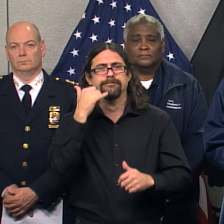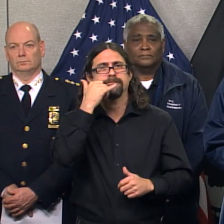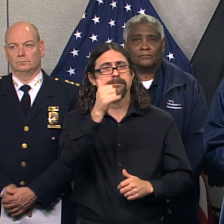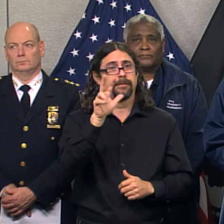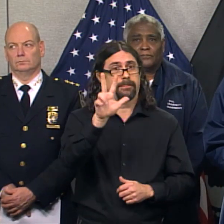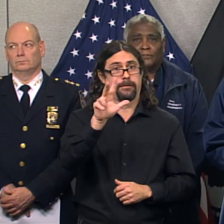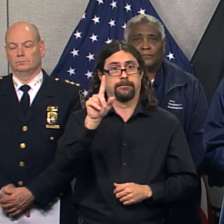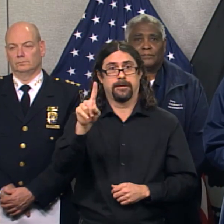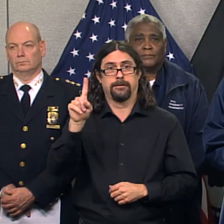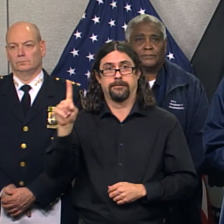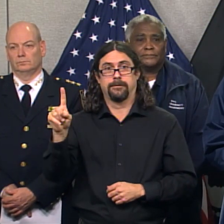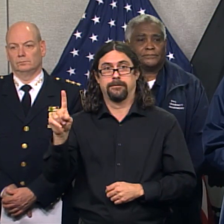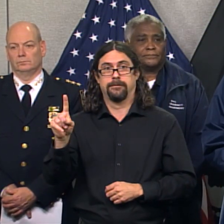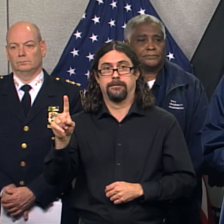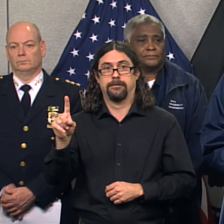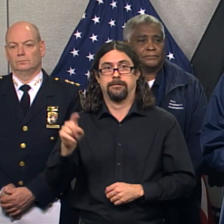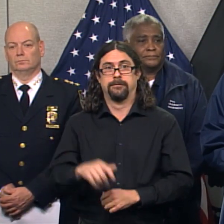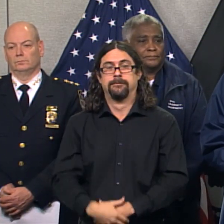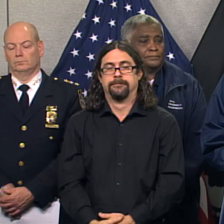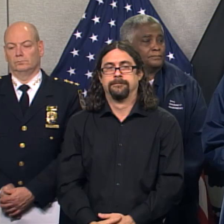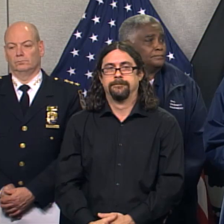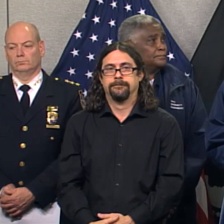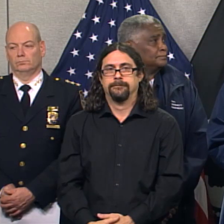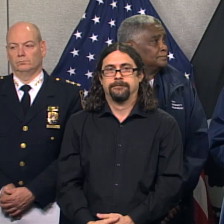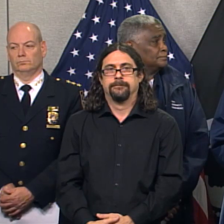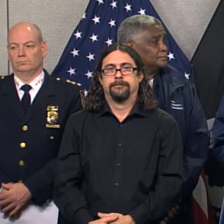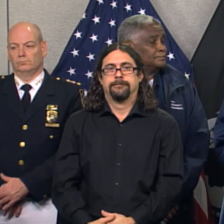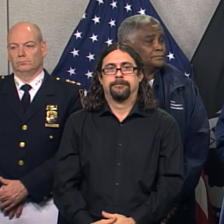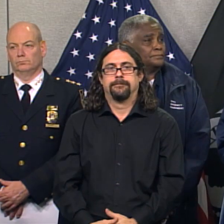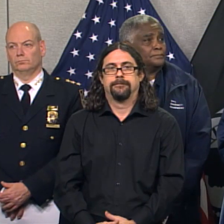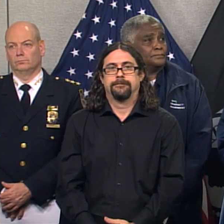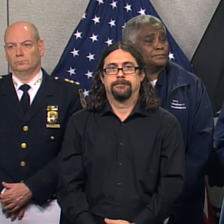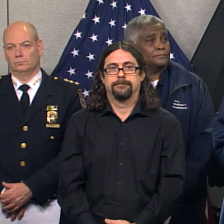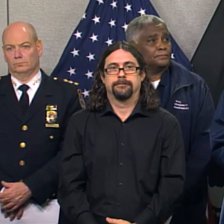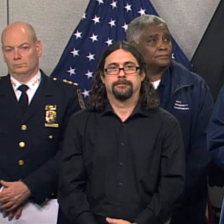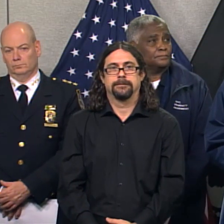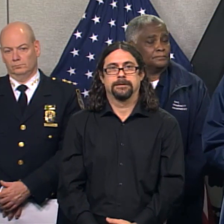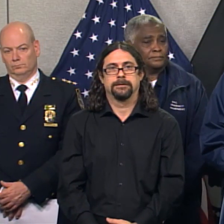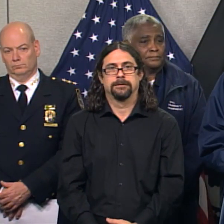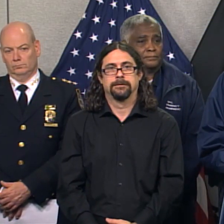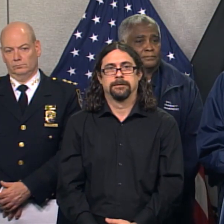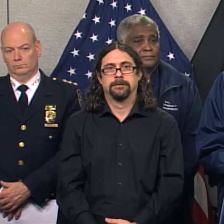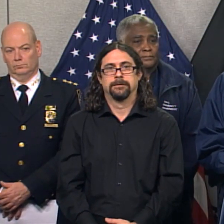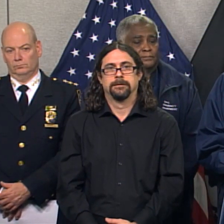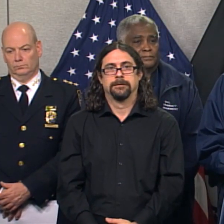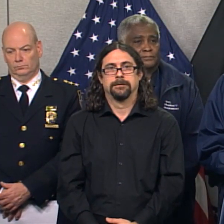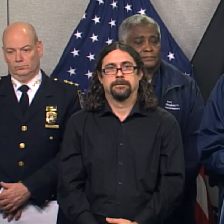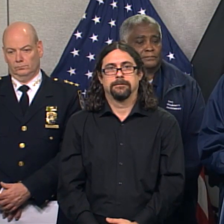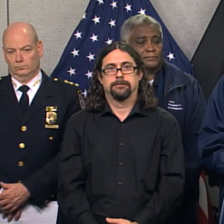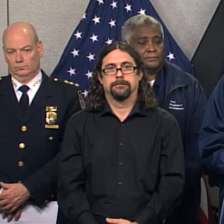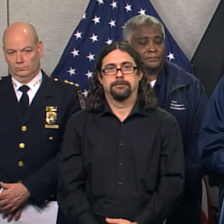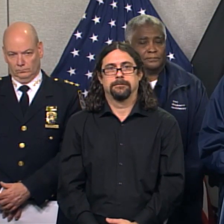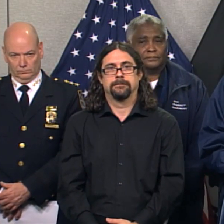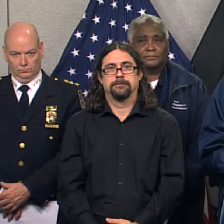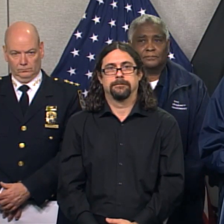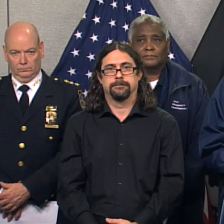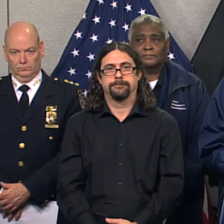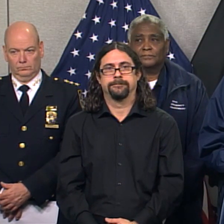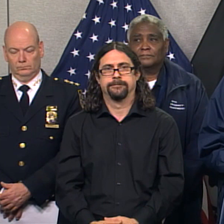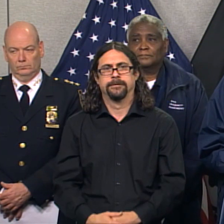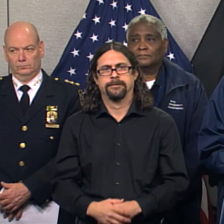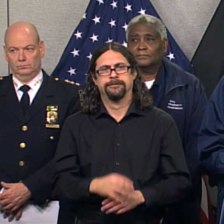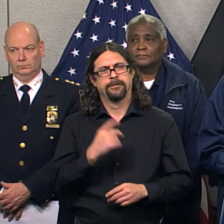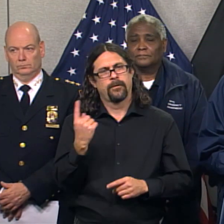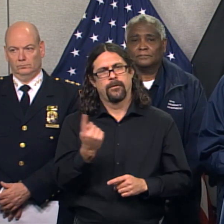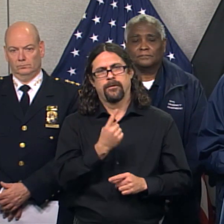And very important, I know Dan Nigro always wants me to remind people, if you don't have heat, don't improvise by opening